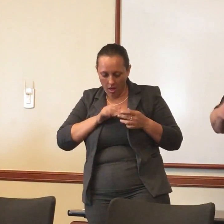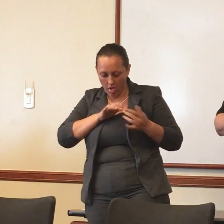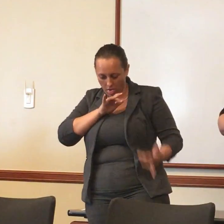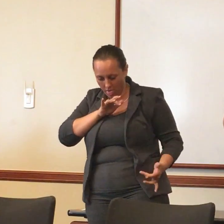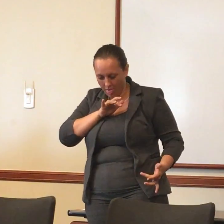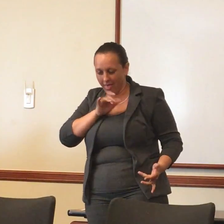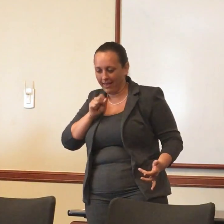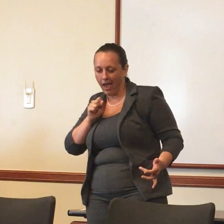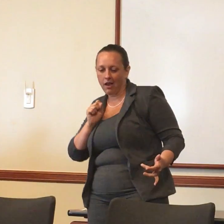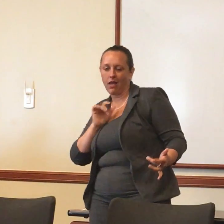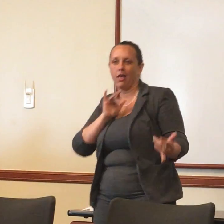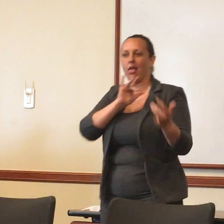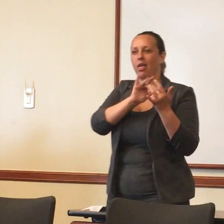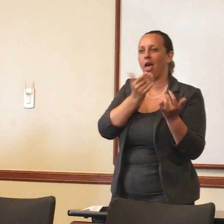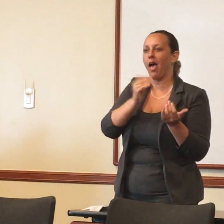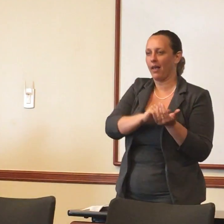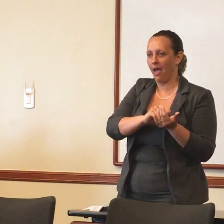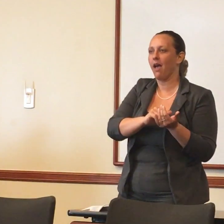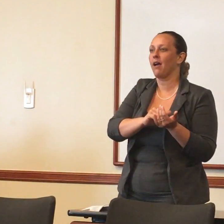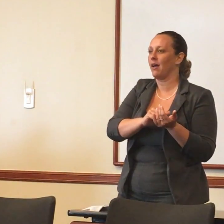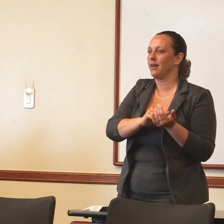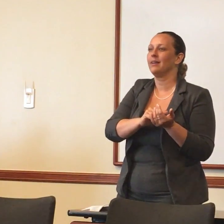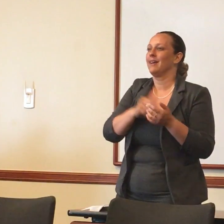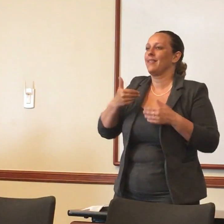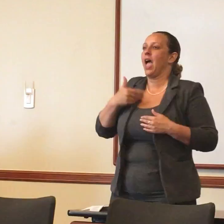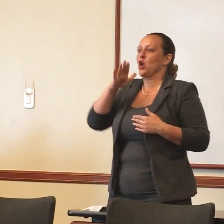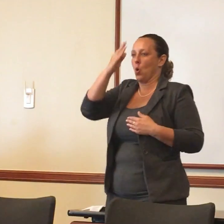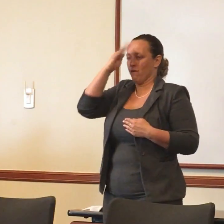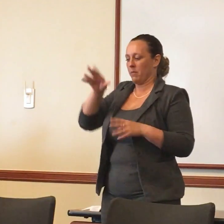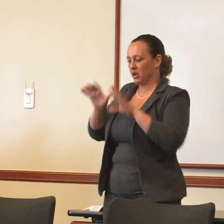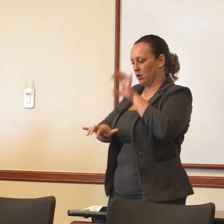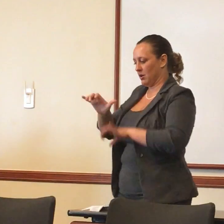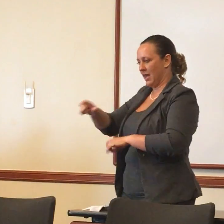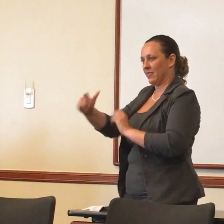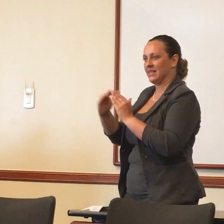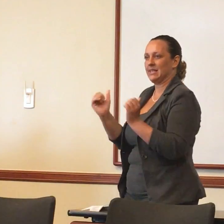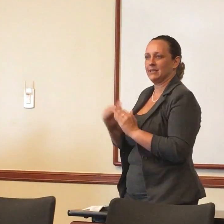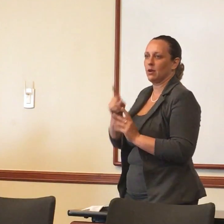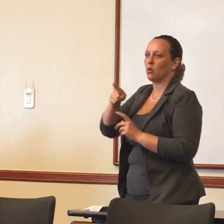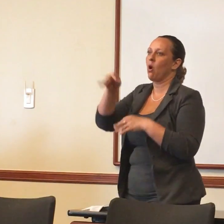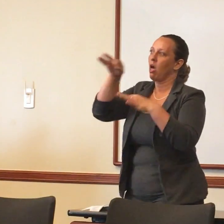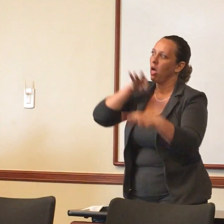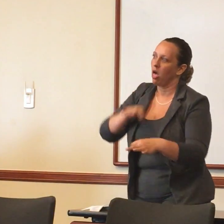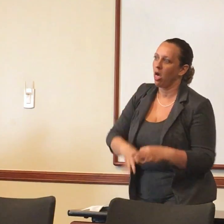there, they can go back and retrieve that, so you wouldn't have to repeat the entire story again.